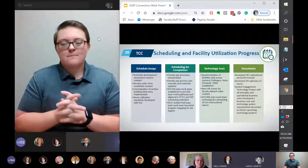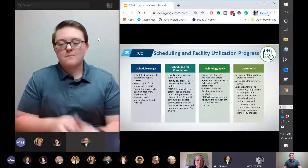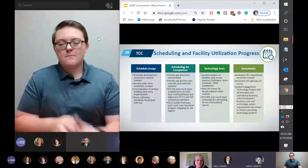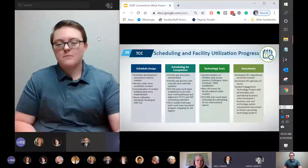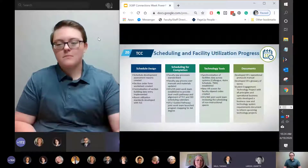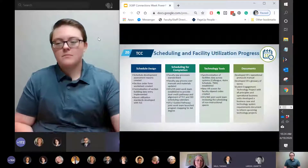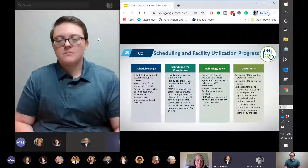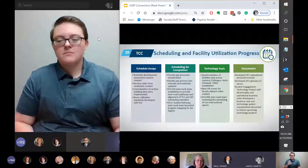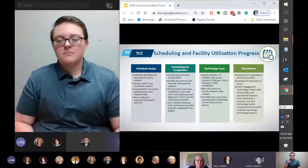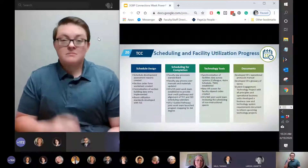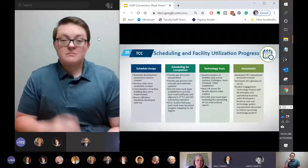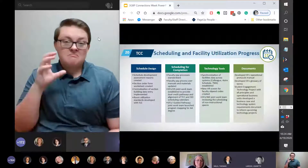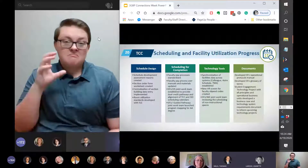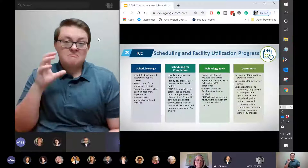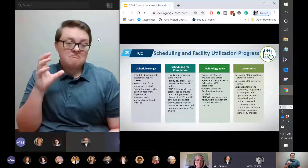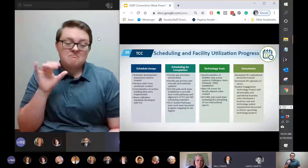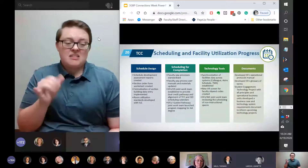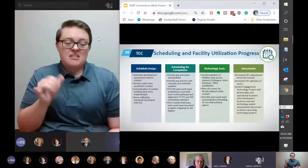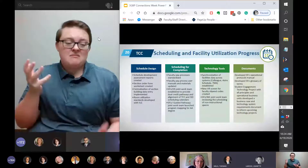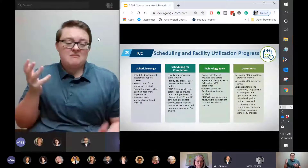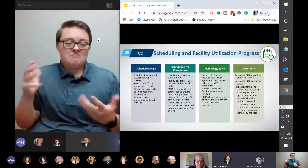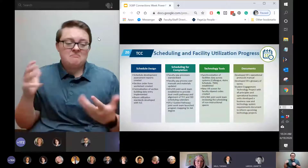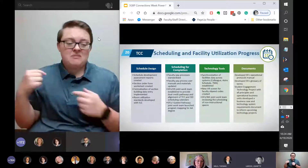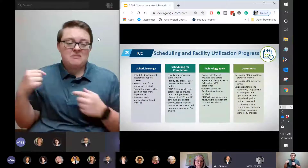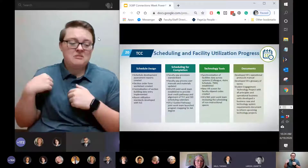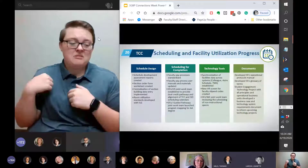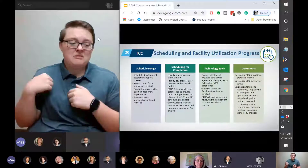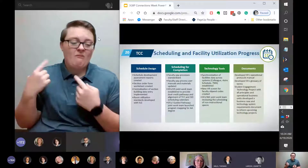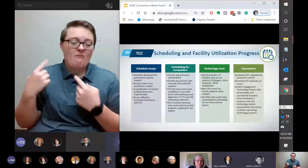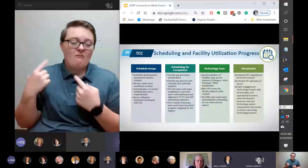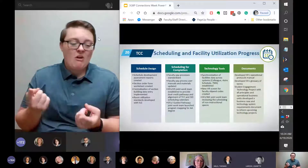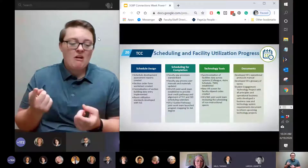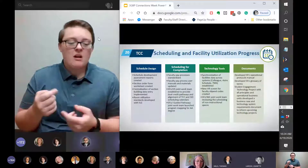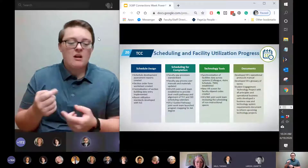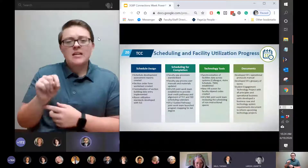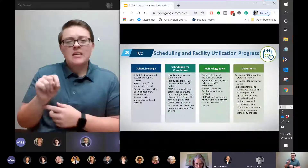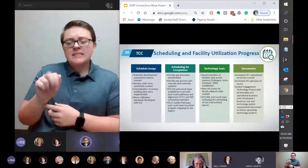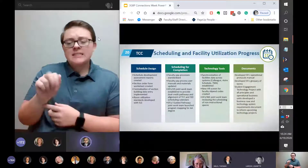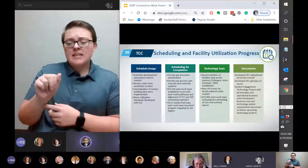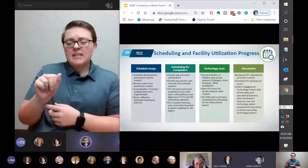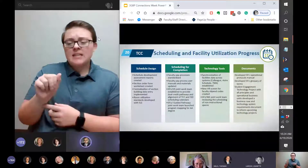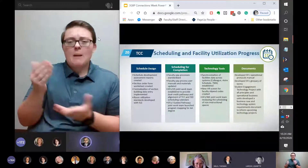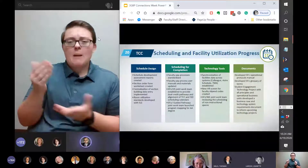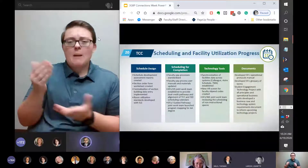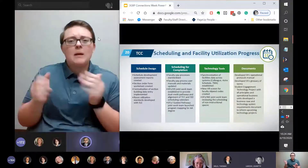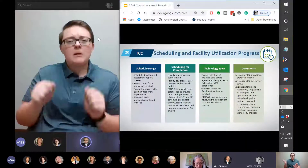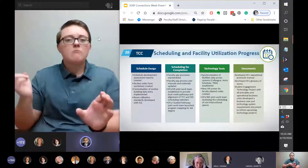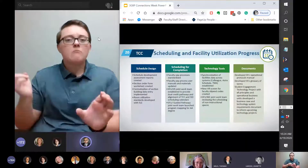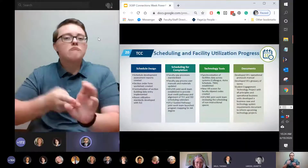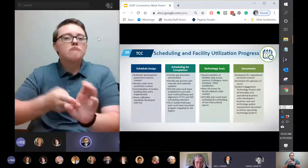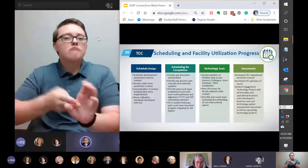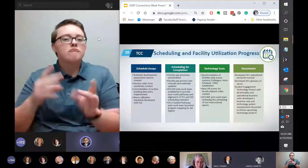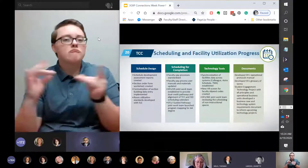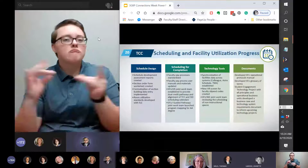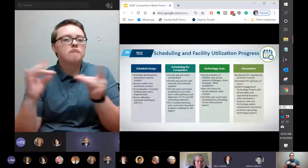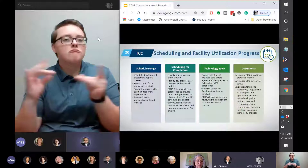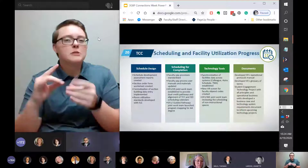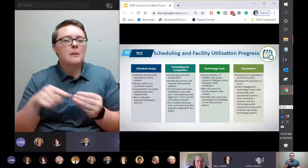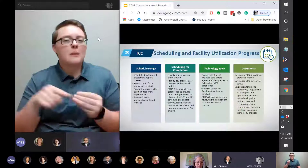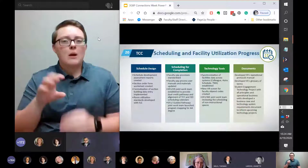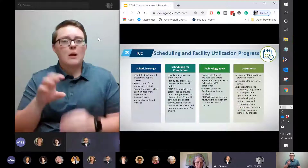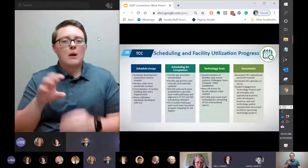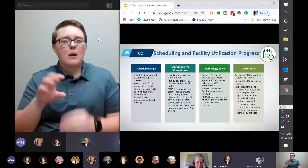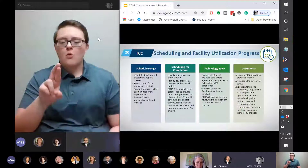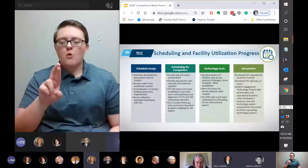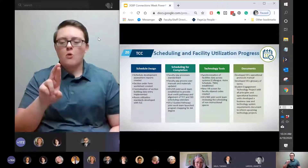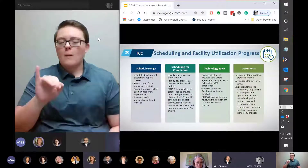That's about what I can come up with at this point. Tara may be able to jump in and talk about the Orbit system